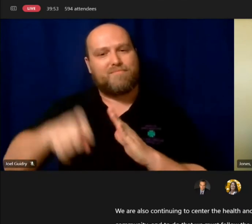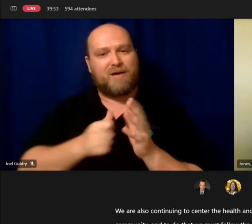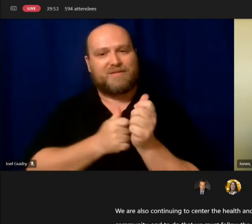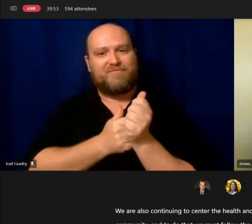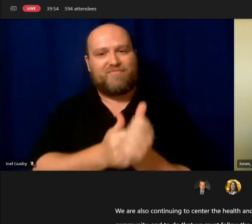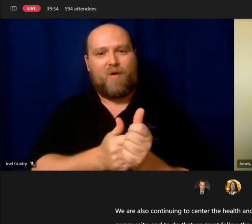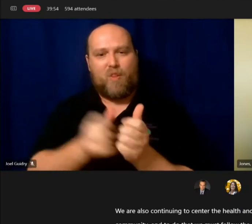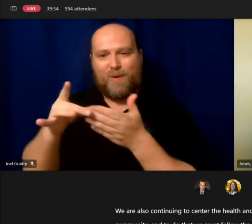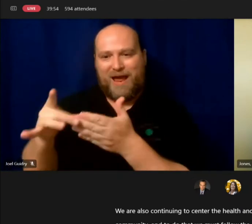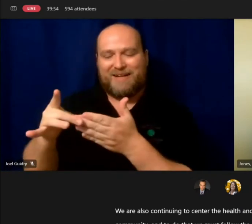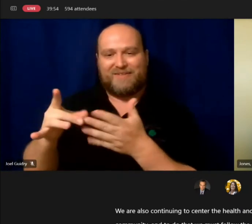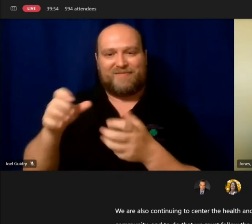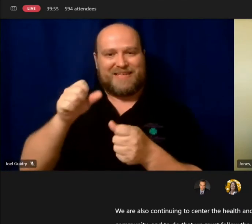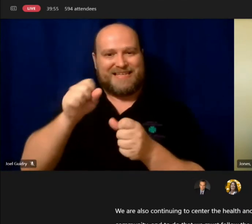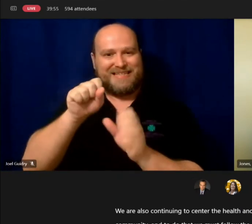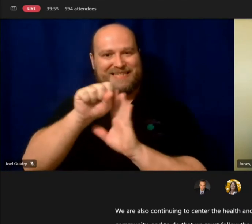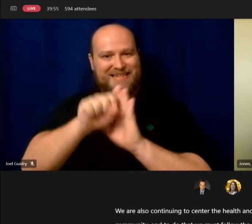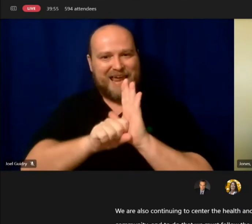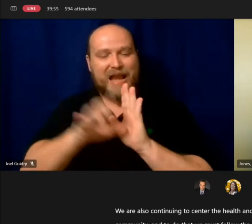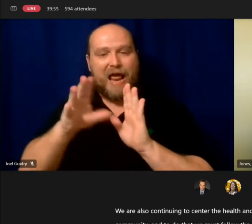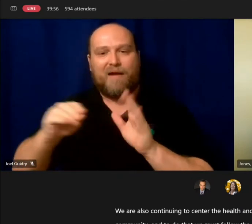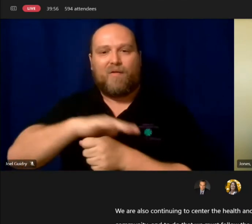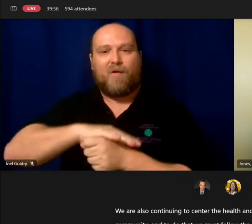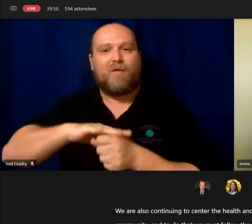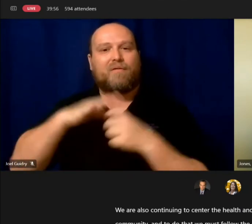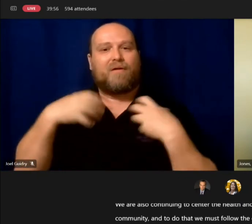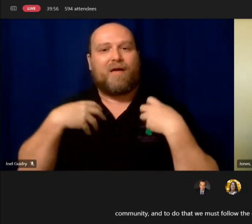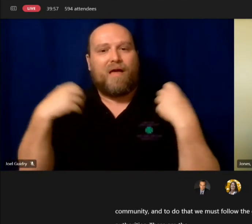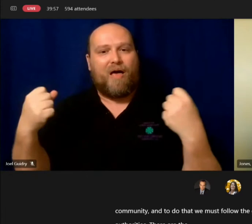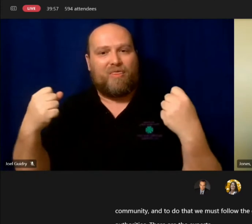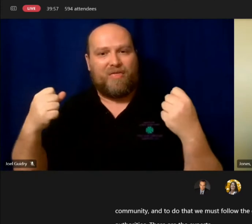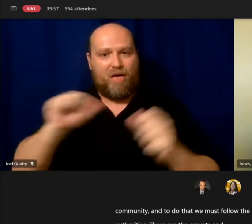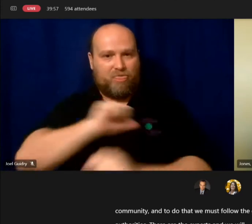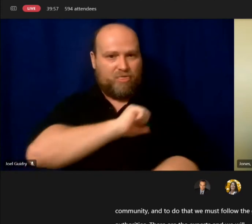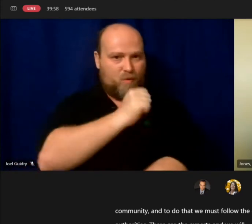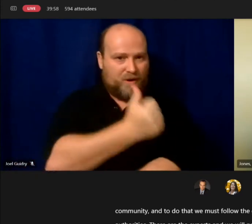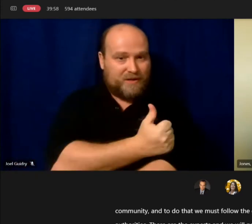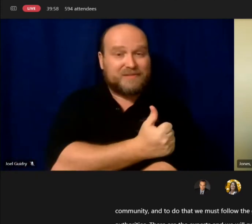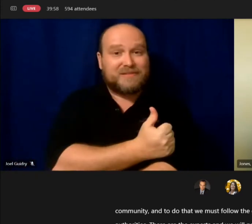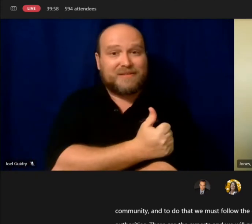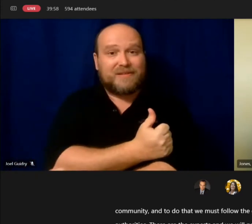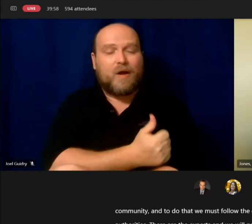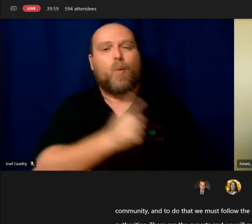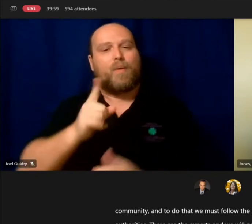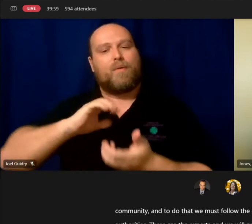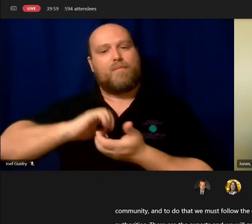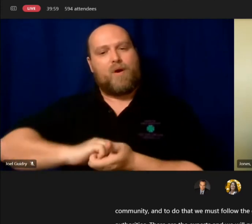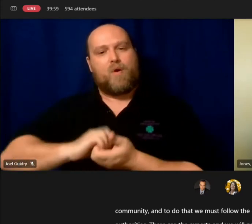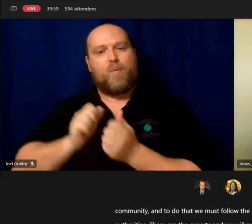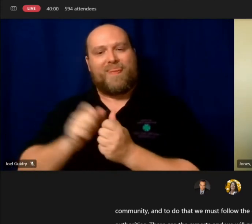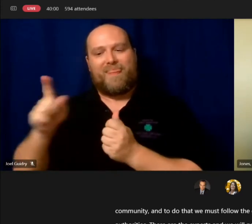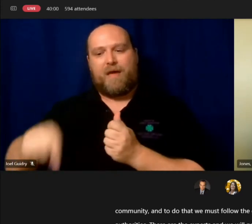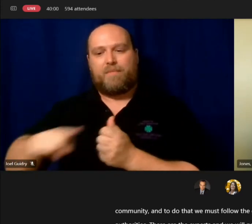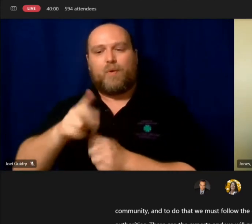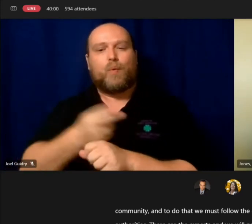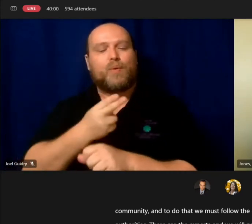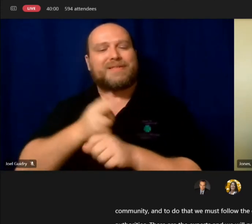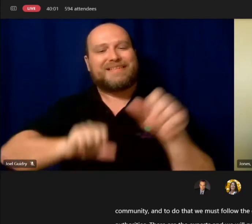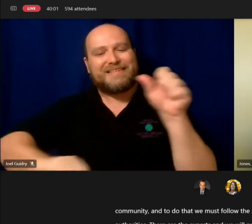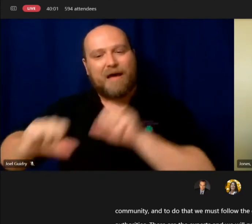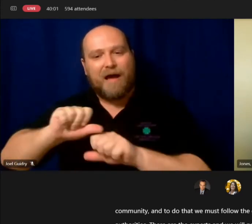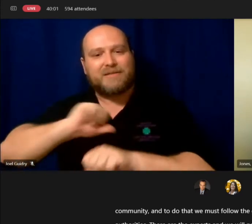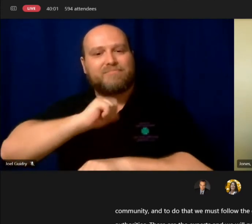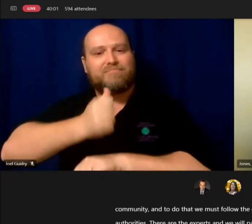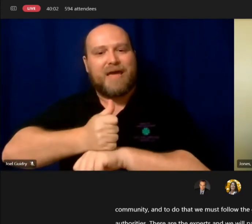authorities. They are the experts, and we will partner with them to use science-based strategies to mitigate the spread